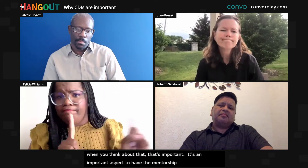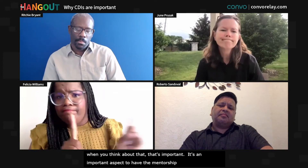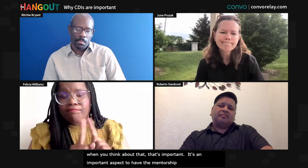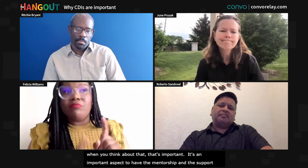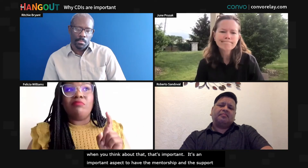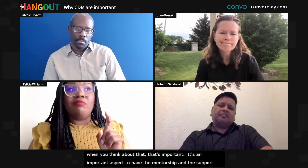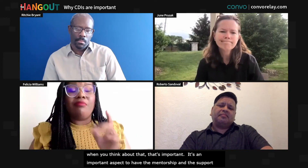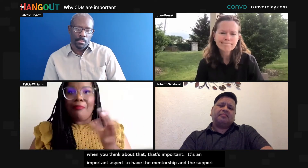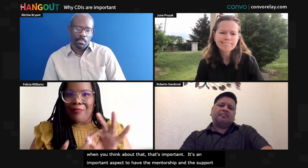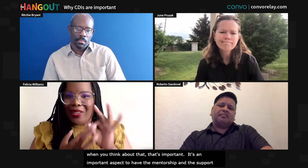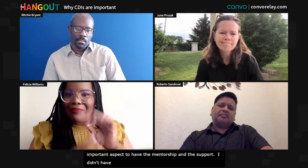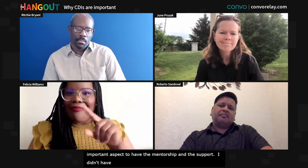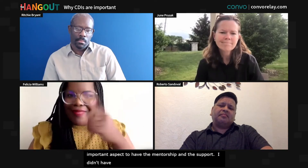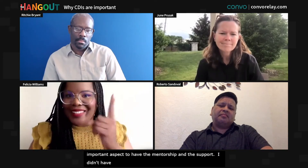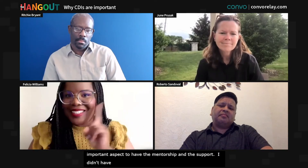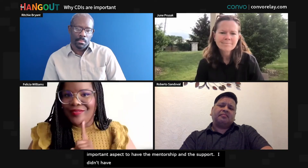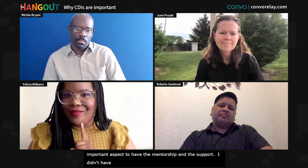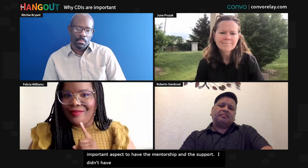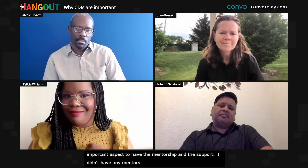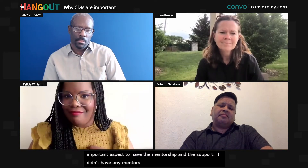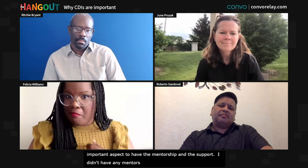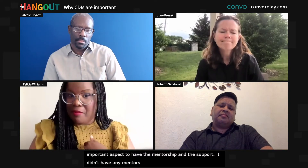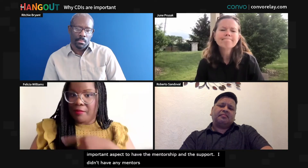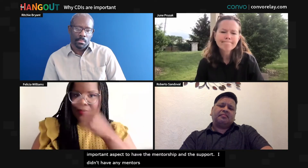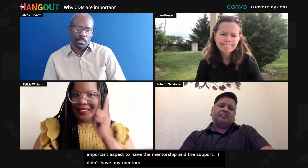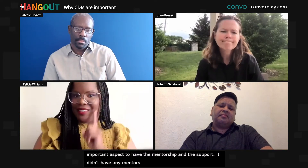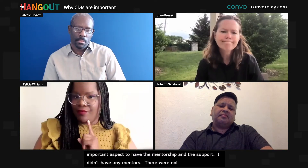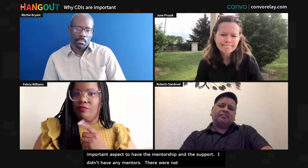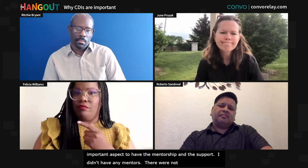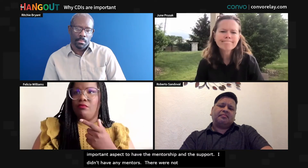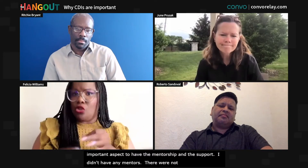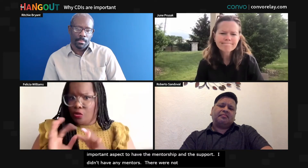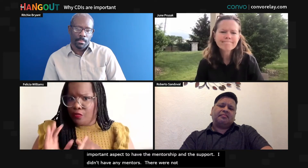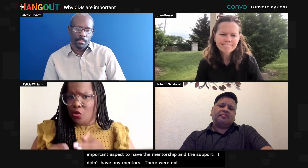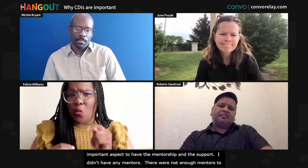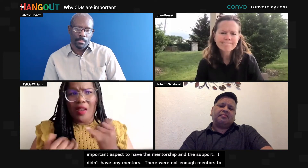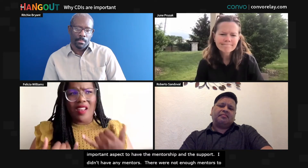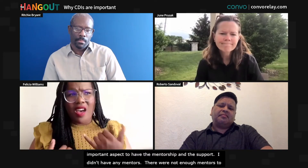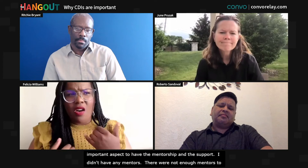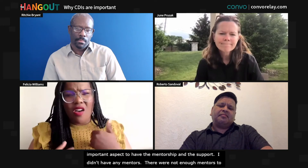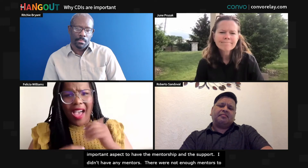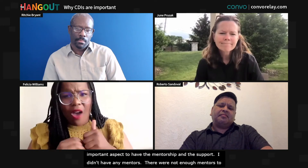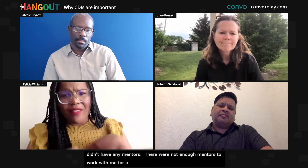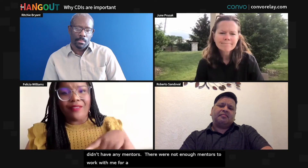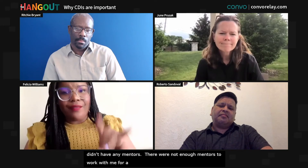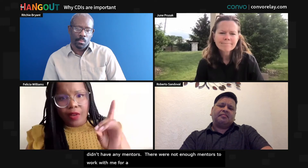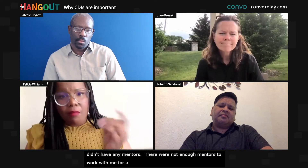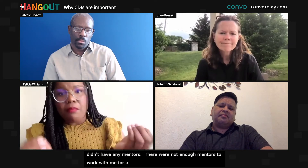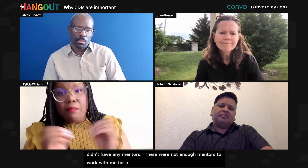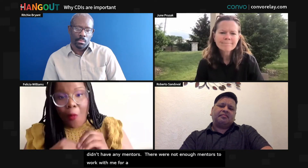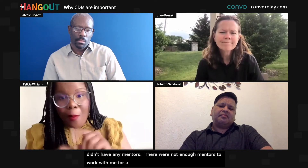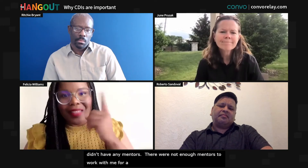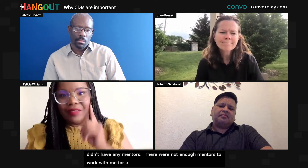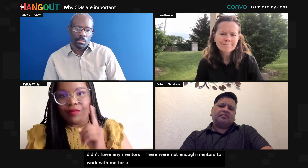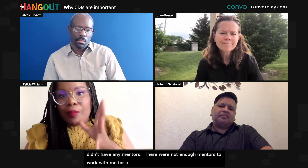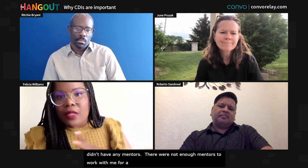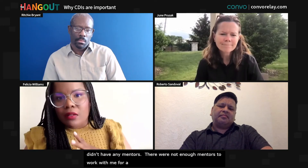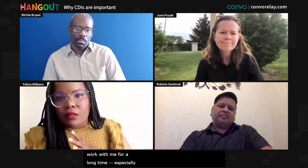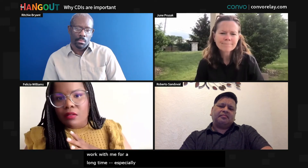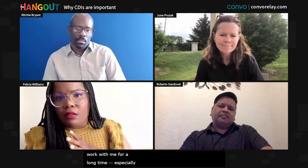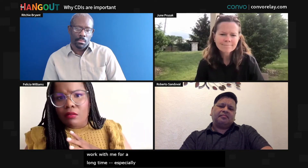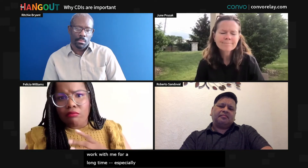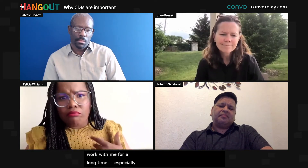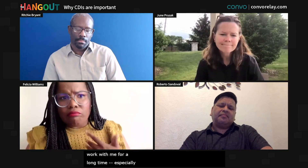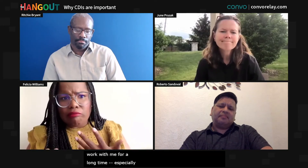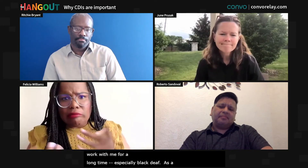mentors. There weren't enough mentors that were able to work with me for a long time, especially Black deaf mentors. As a Black deaf person, I was thinking about how I can